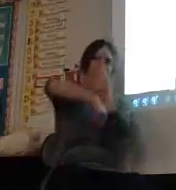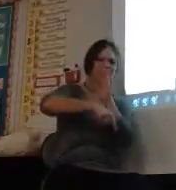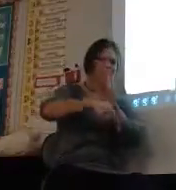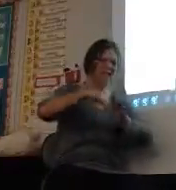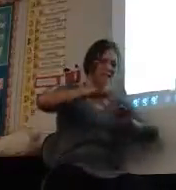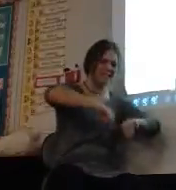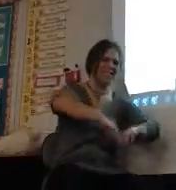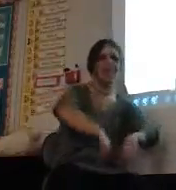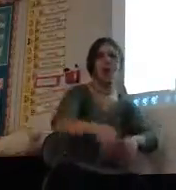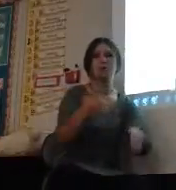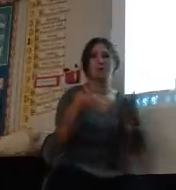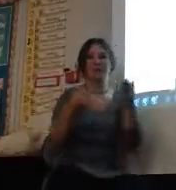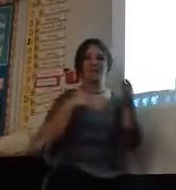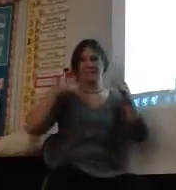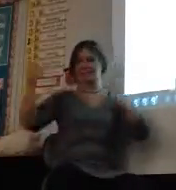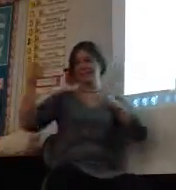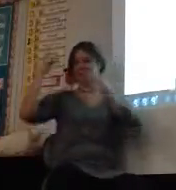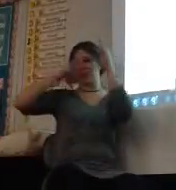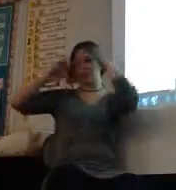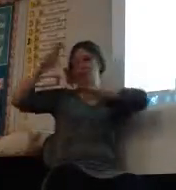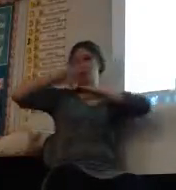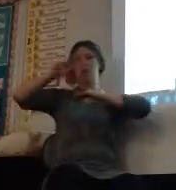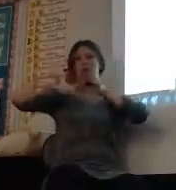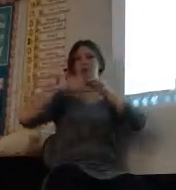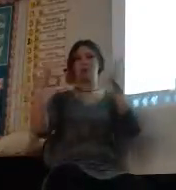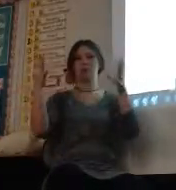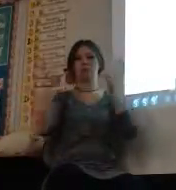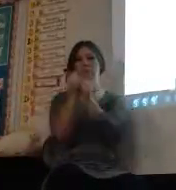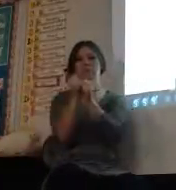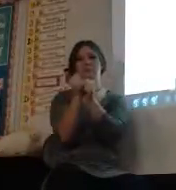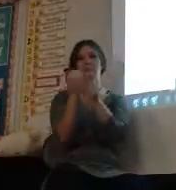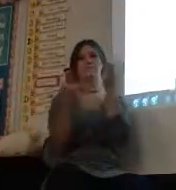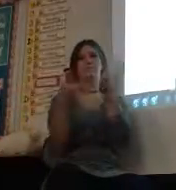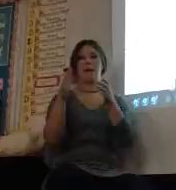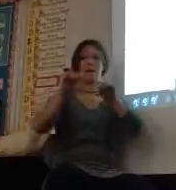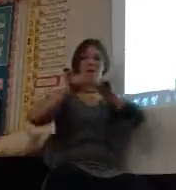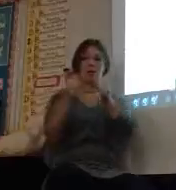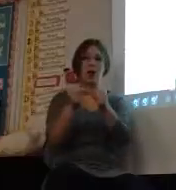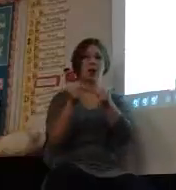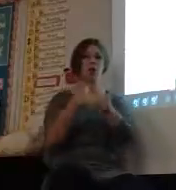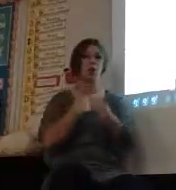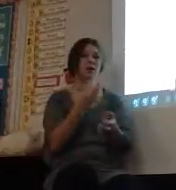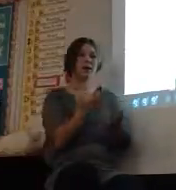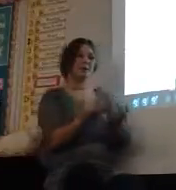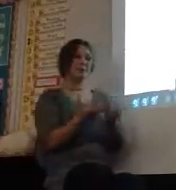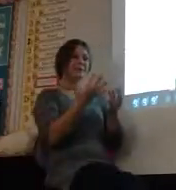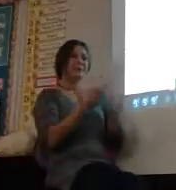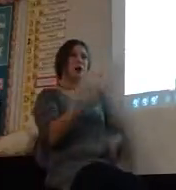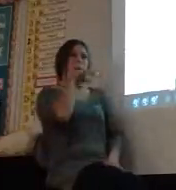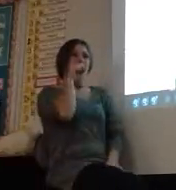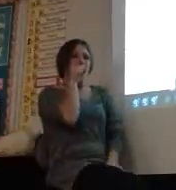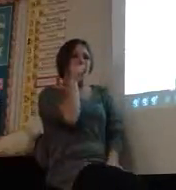might crush it. "We were holding our breath," he says. What was going to happen? Was it going to